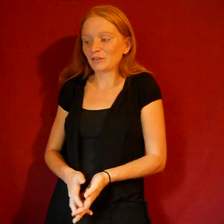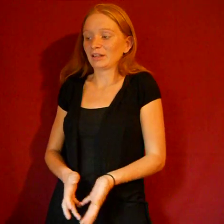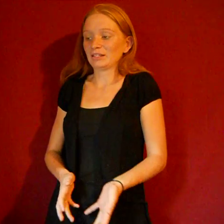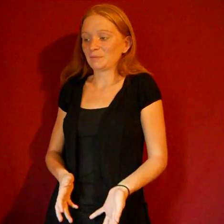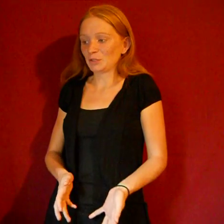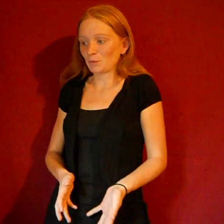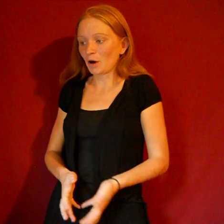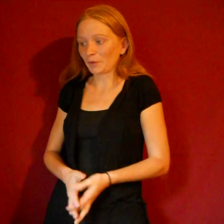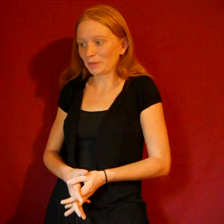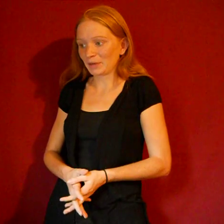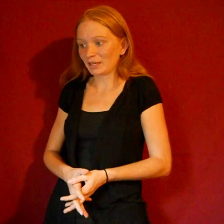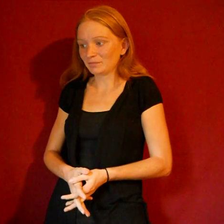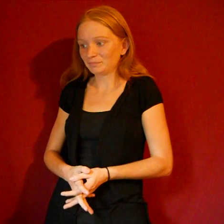like there's something wrong with me, and